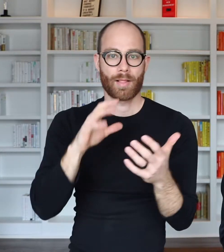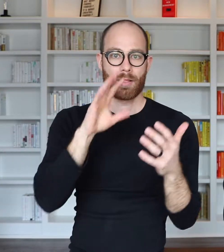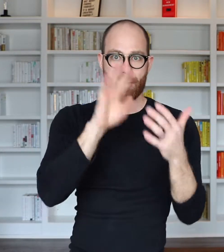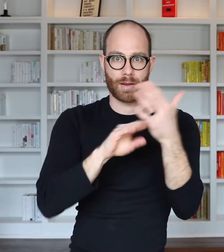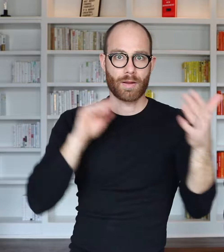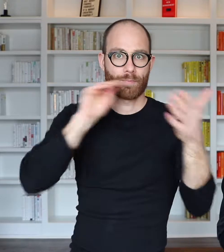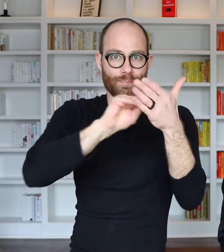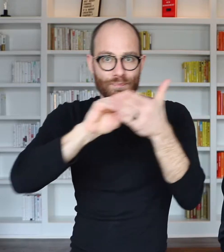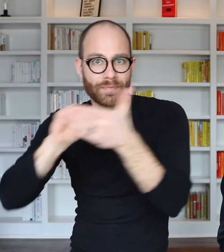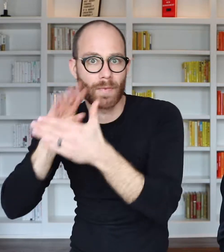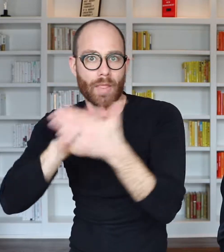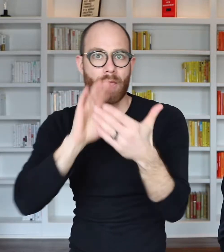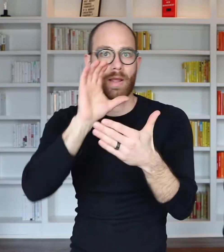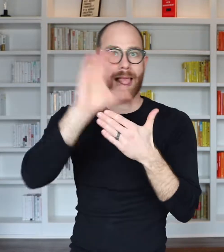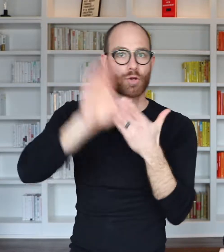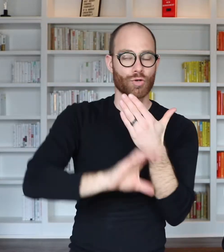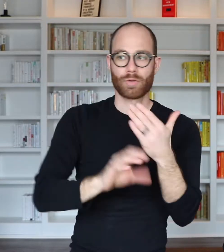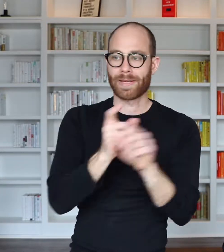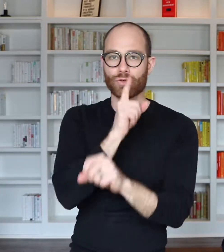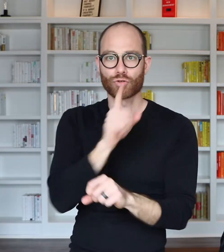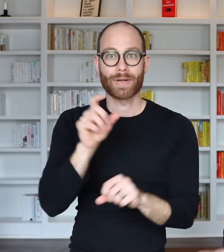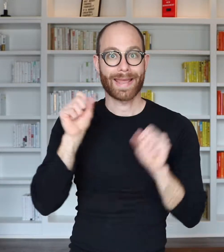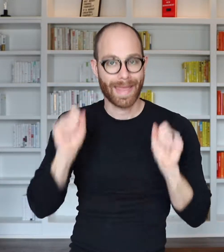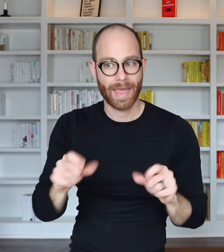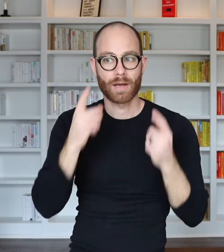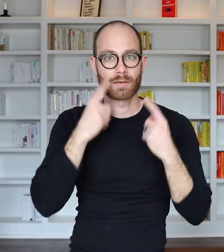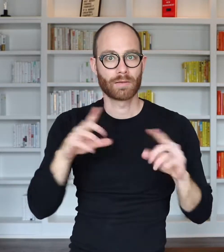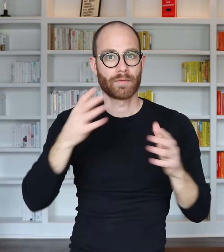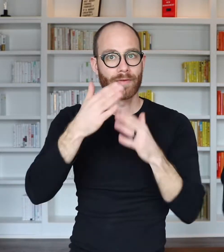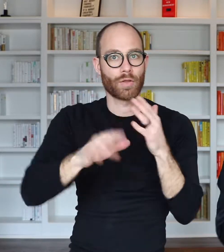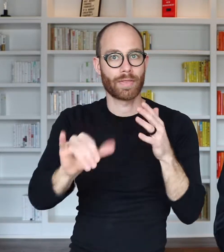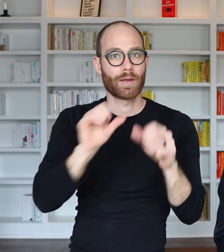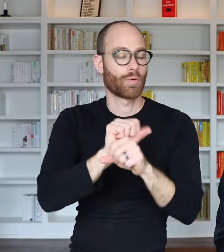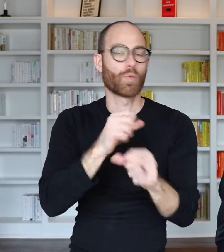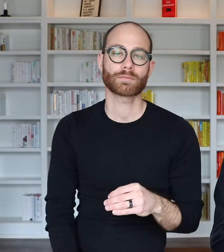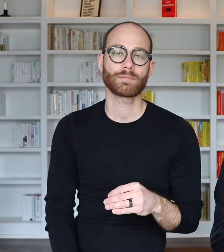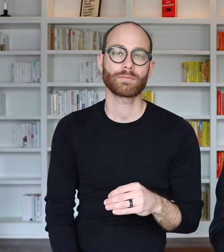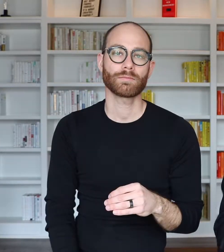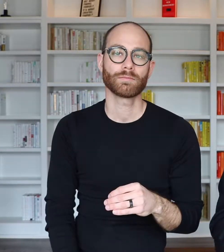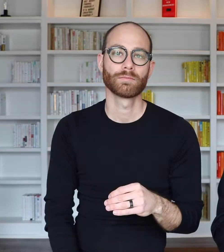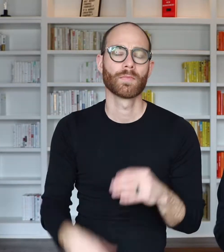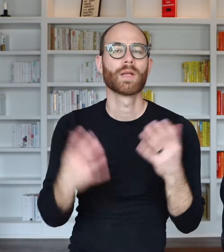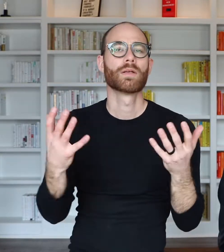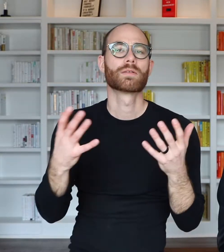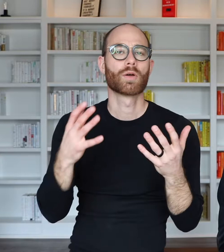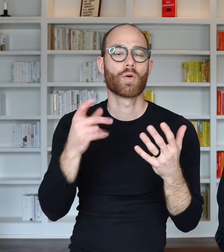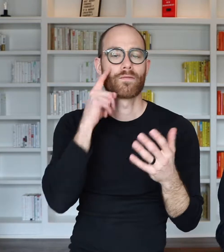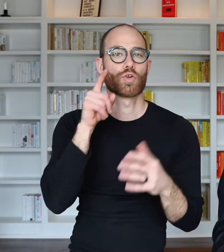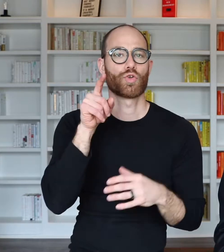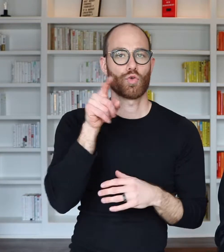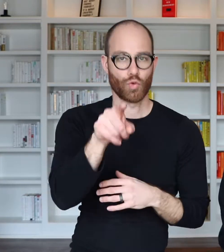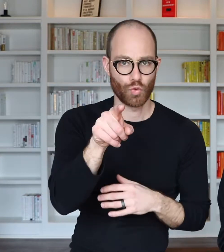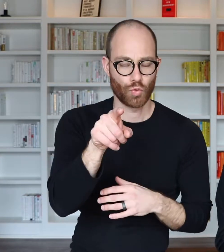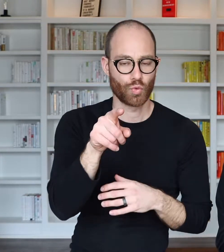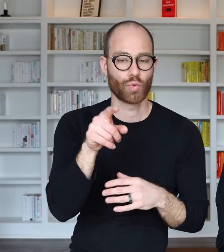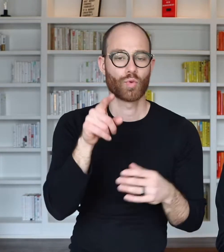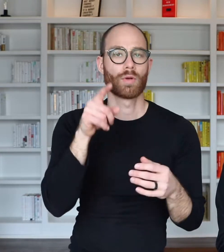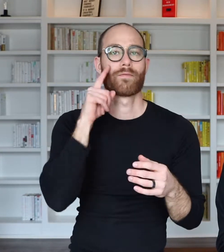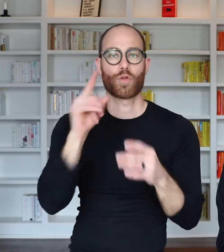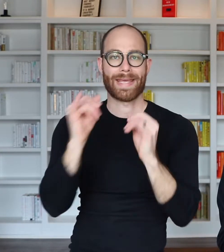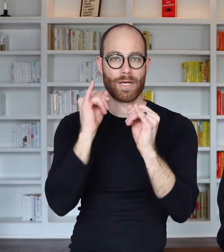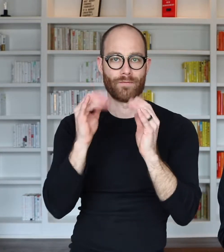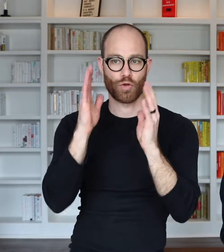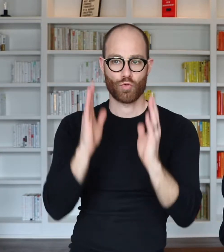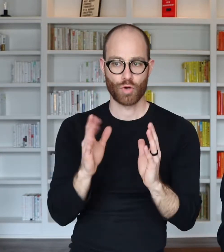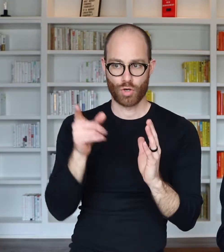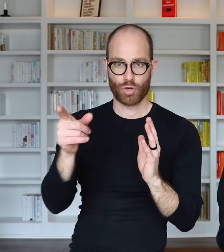calendar to make sure that the work gets done. Whatever tool you're using to try and overcome that weakness. What this does for you and for the interviewer